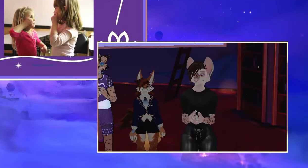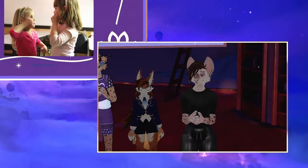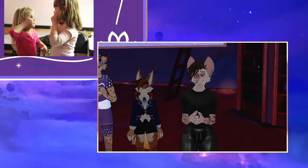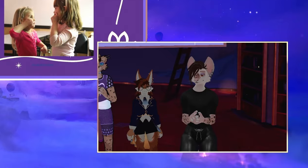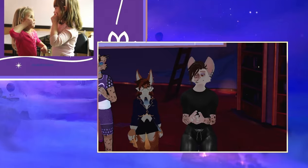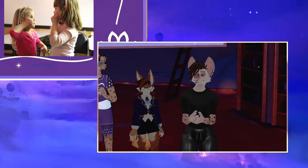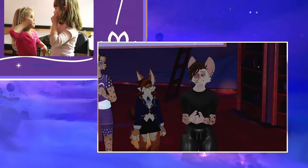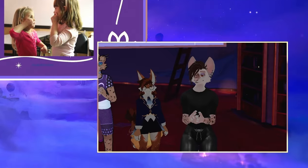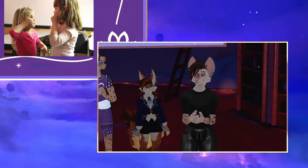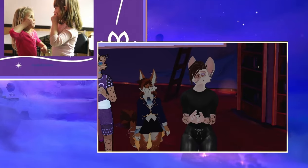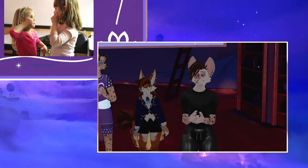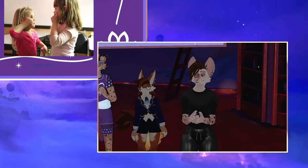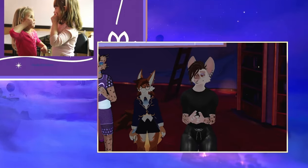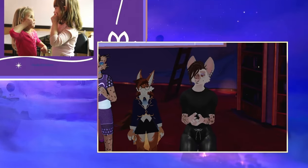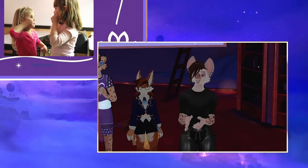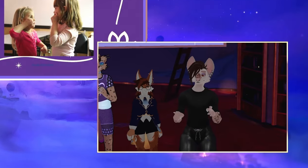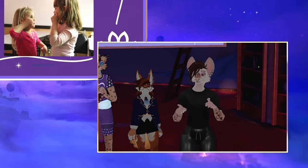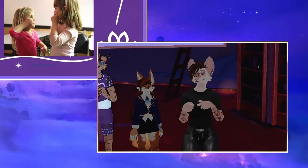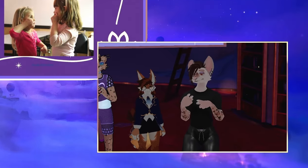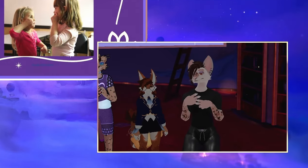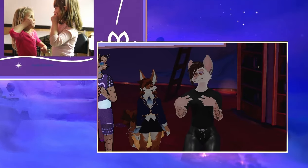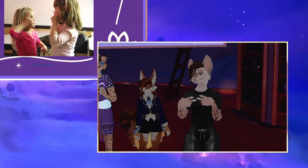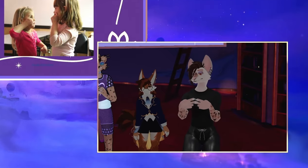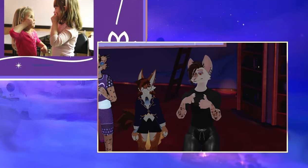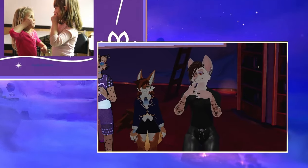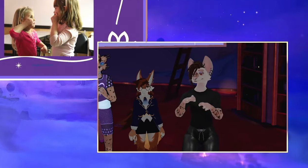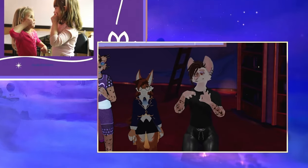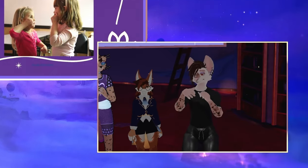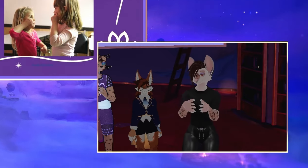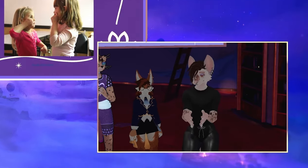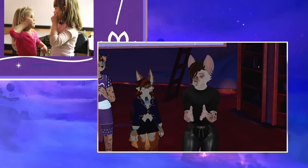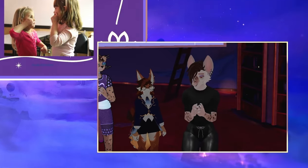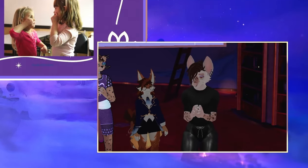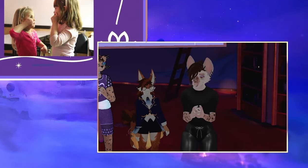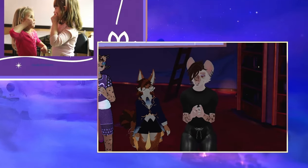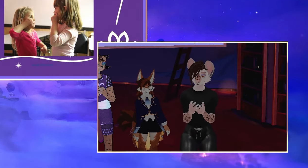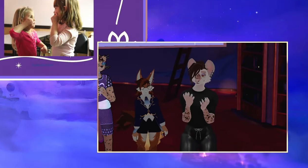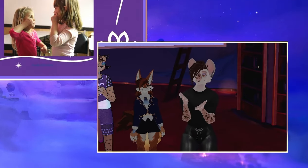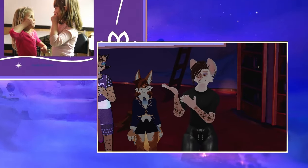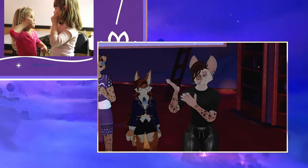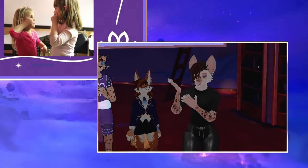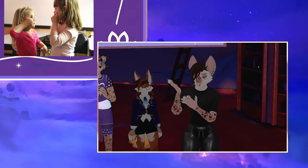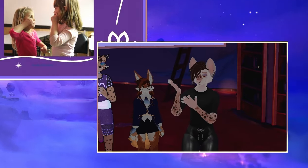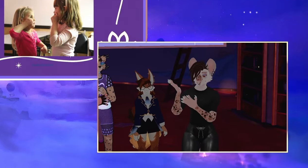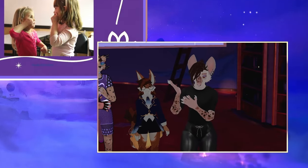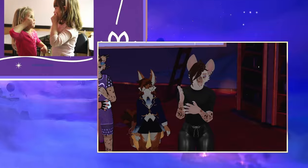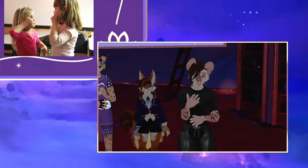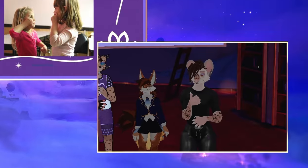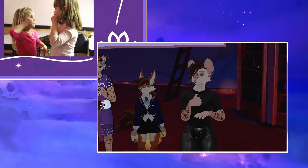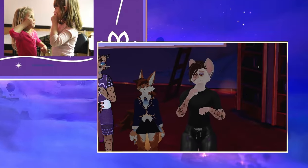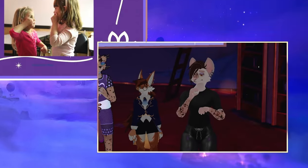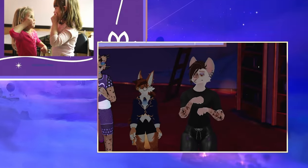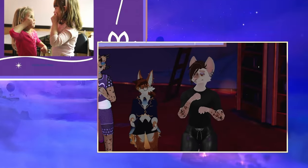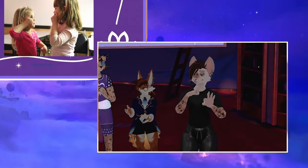We also have a quick slide in here about interpreters. So I work as an interpreter, and so does Polly Swift over